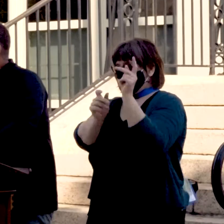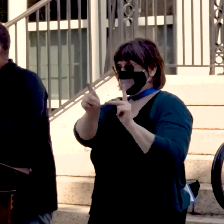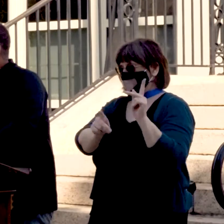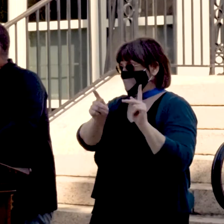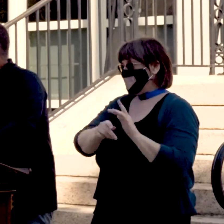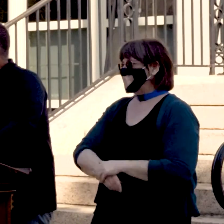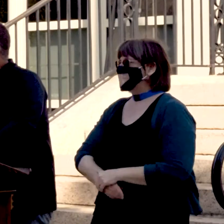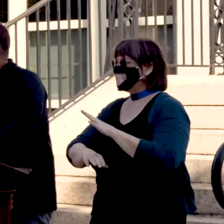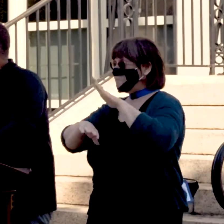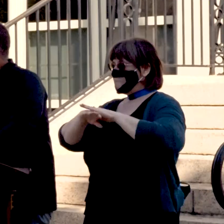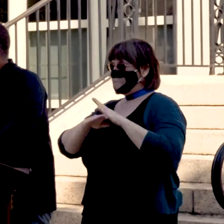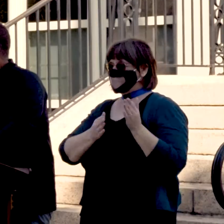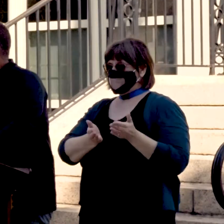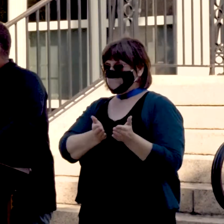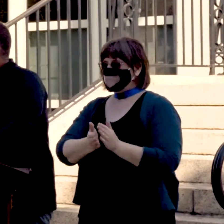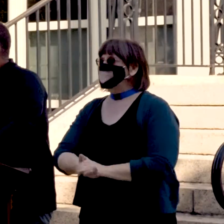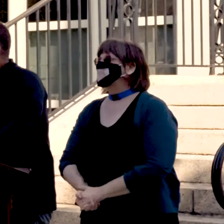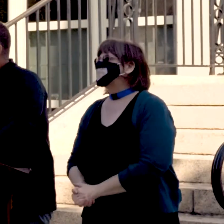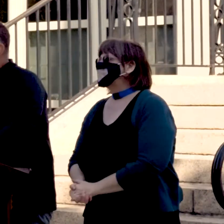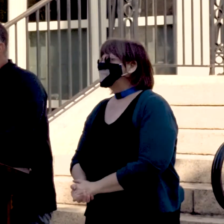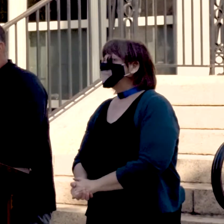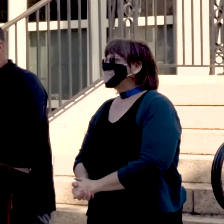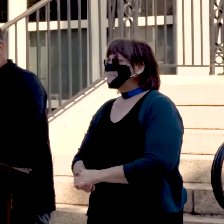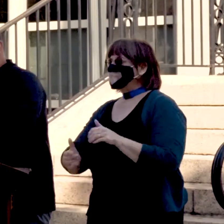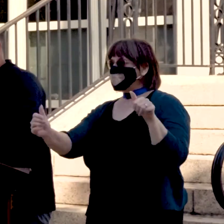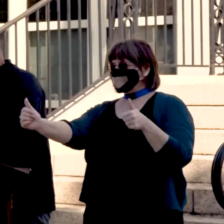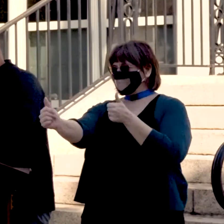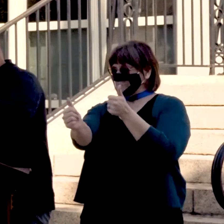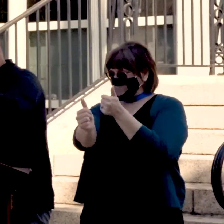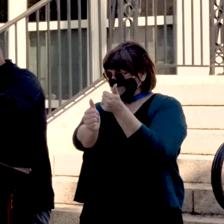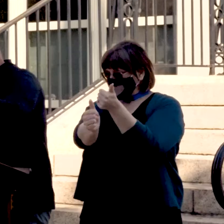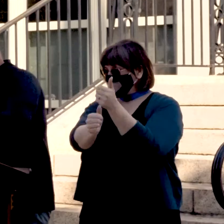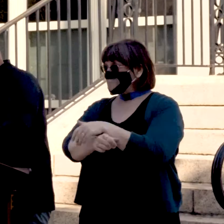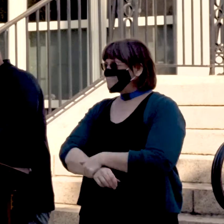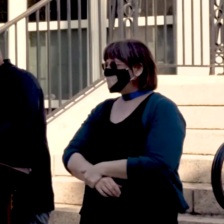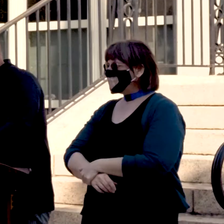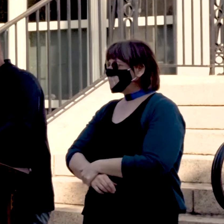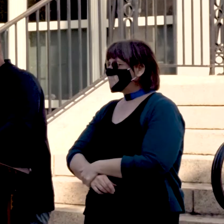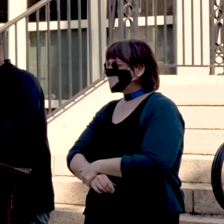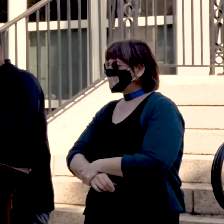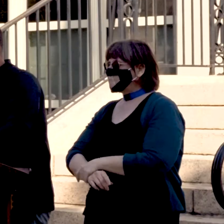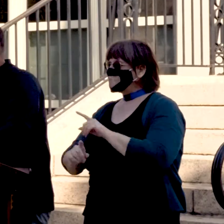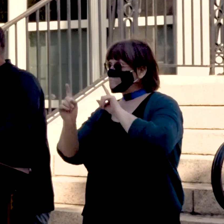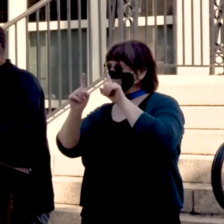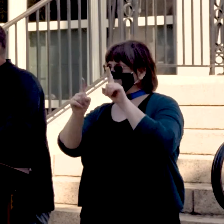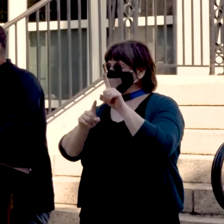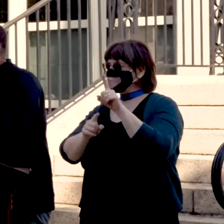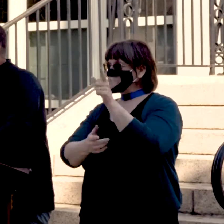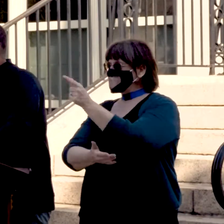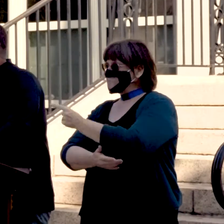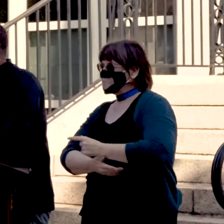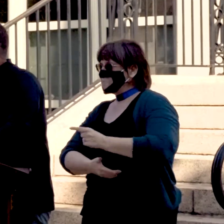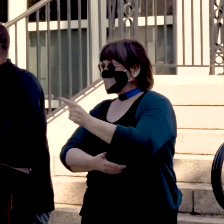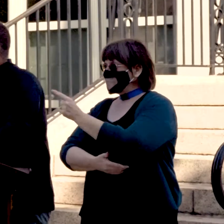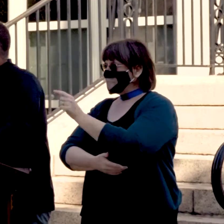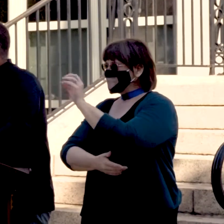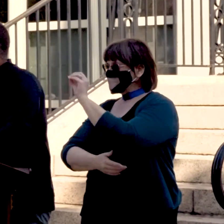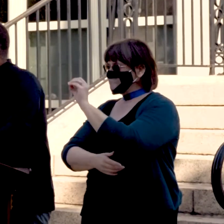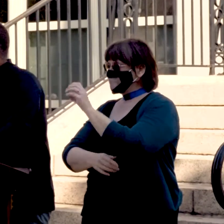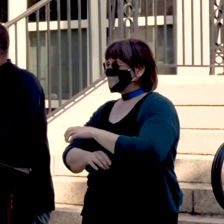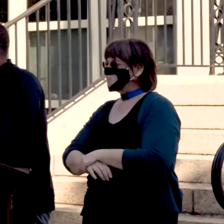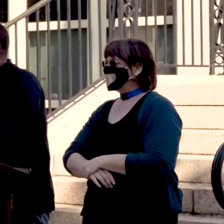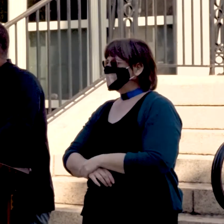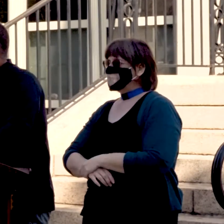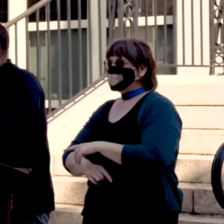members who were there the day before, and we followed them. And as we're walking to Ground Zero, you couldn't